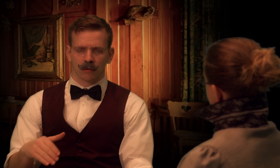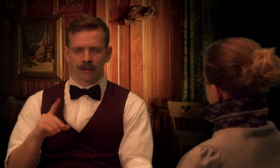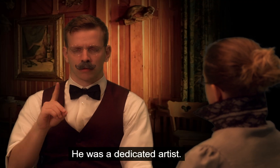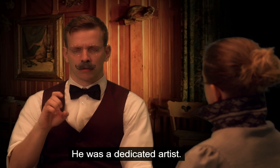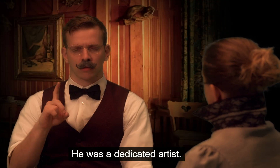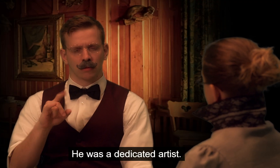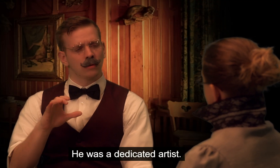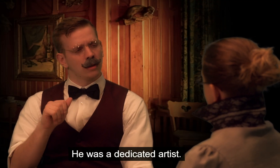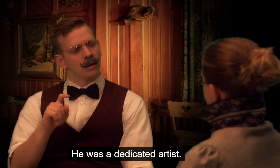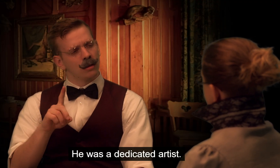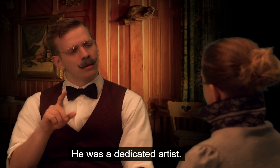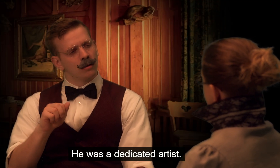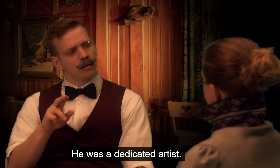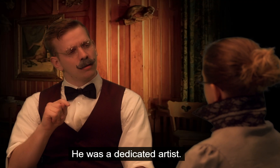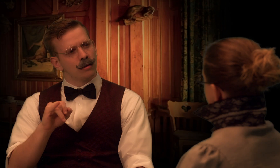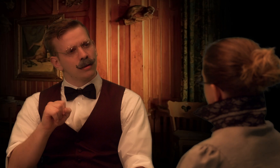He was a dedicated artist.